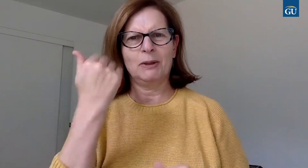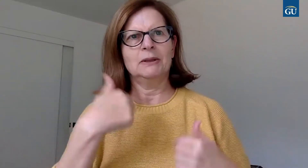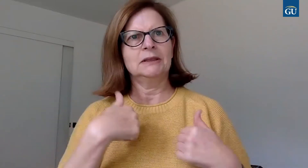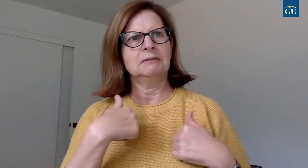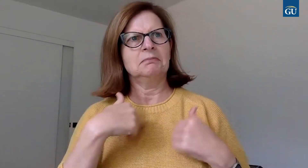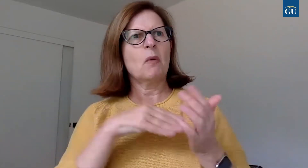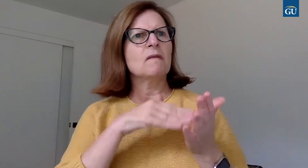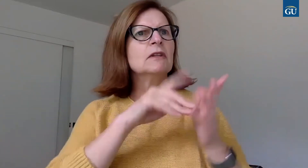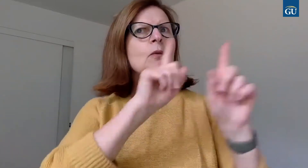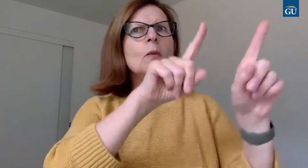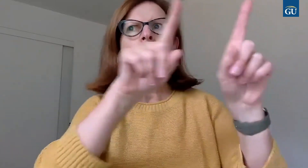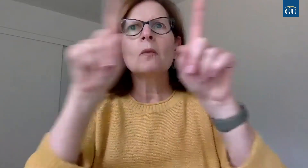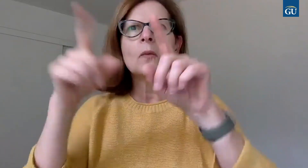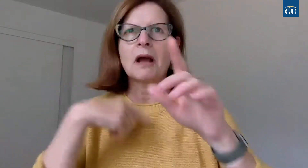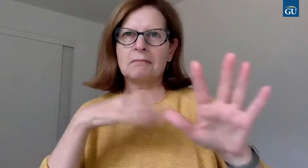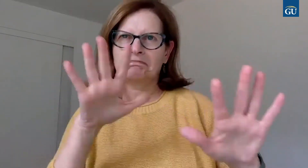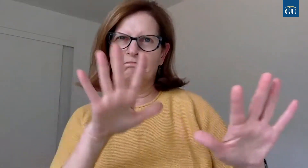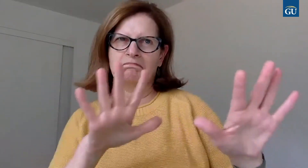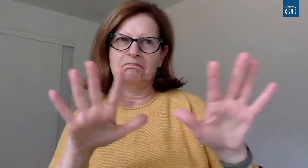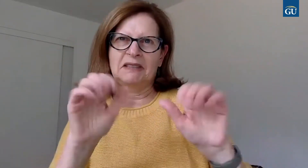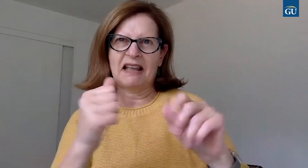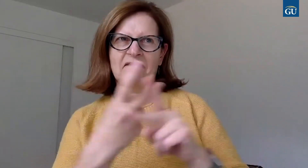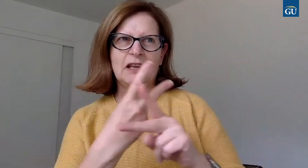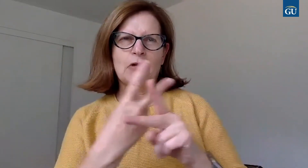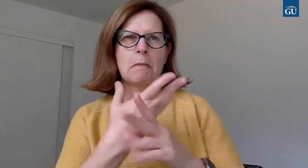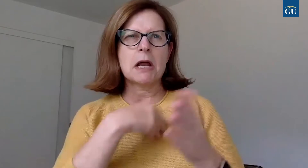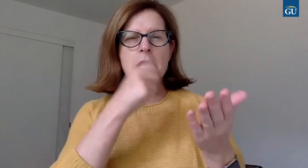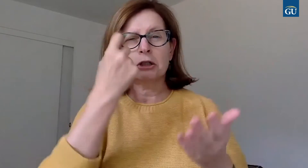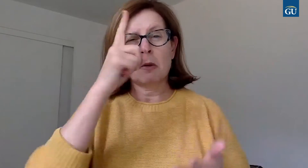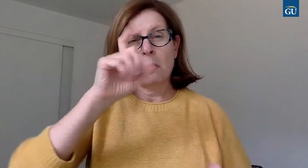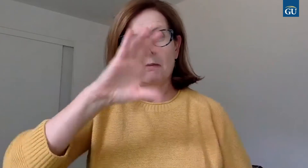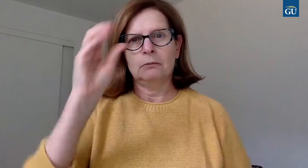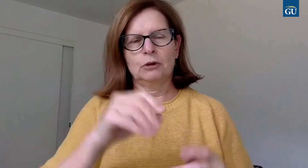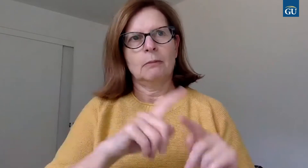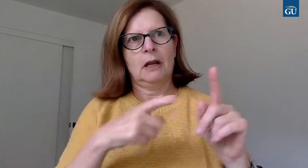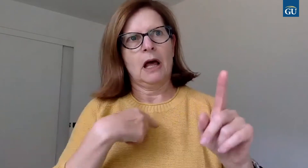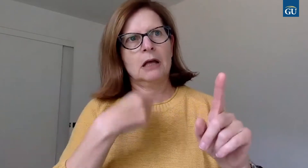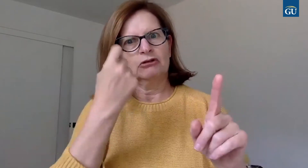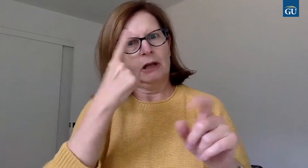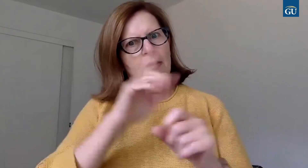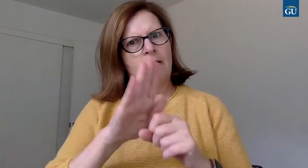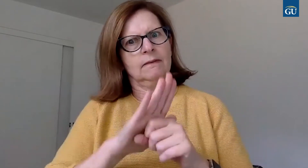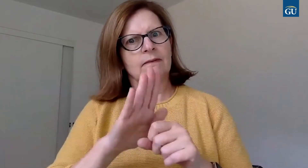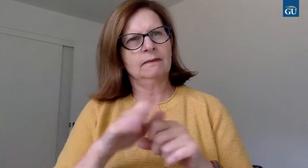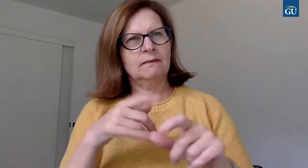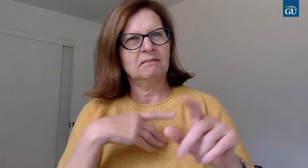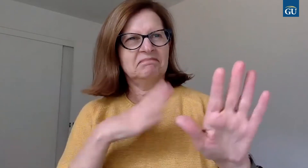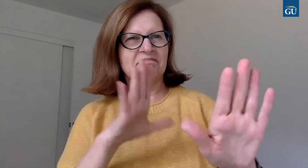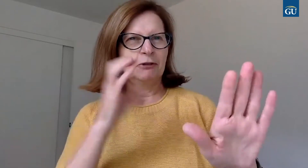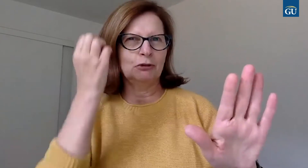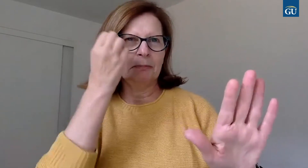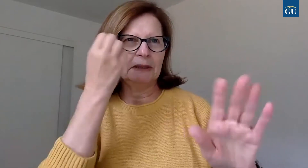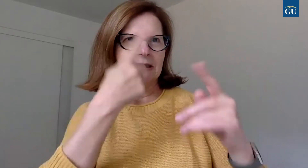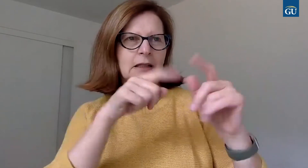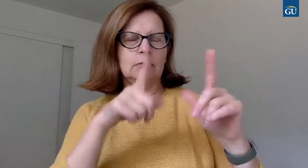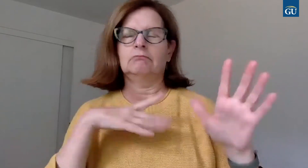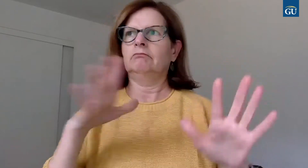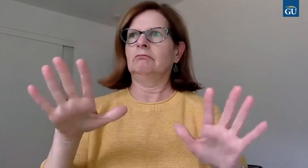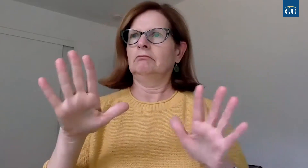because oftentimes, I am able to detect a little bit of the signs I see. Not everything 100%, but enough